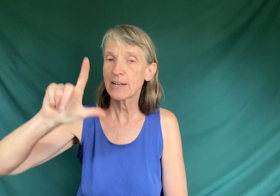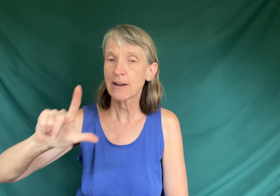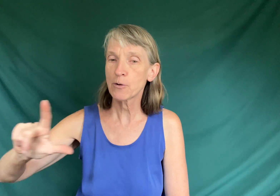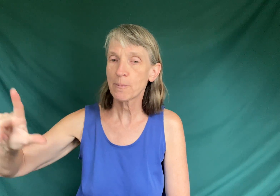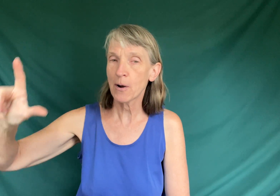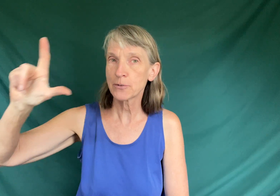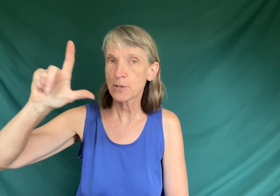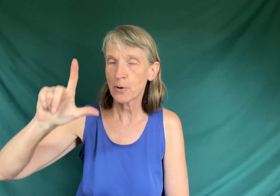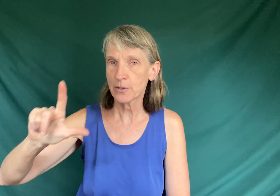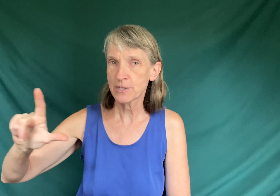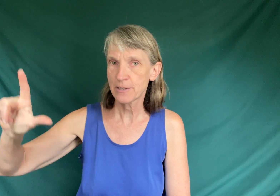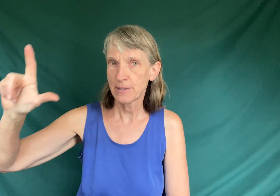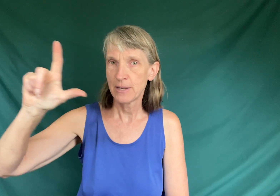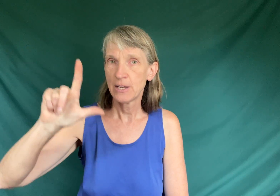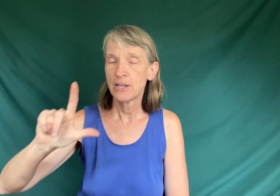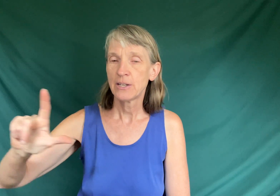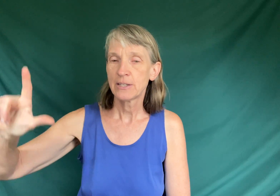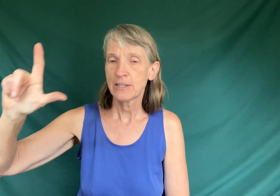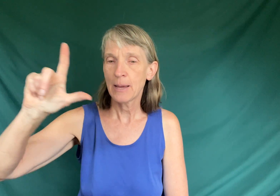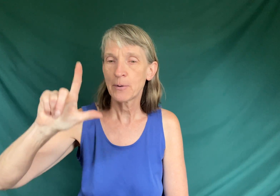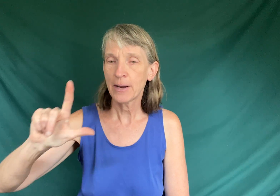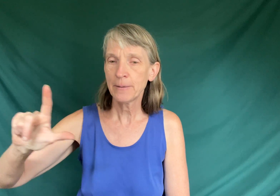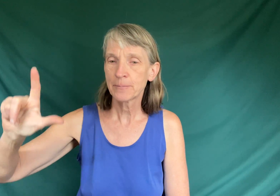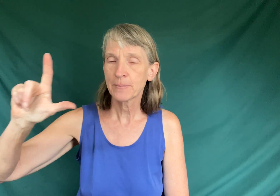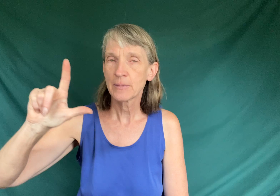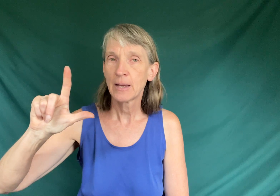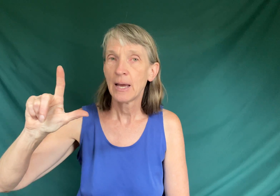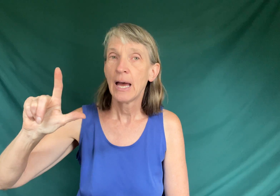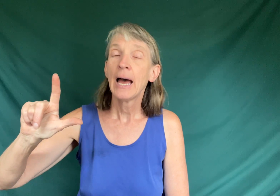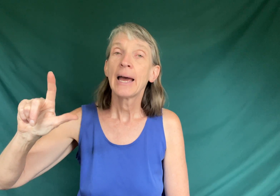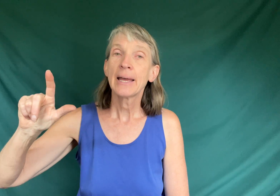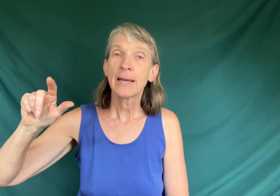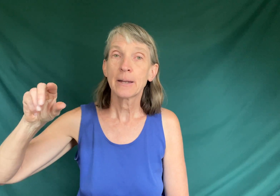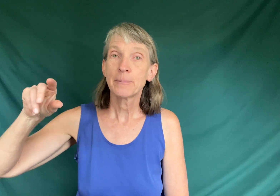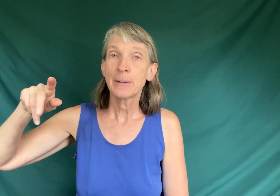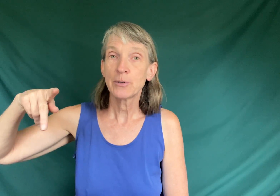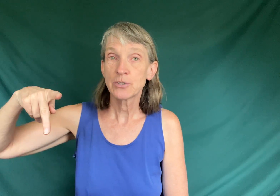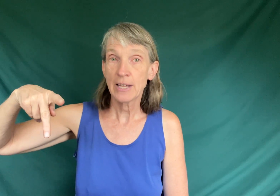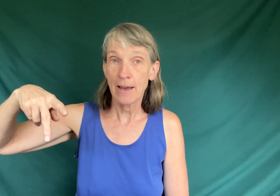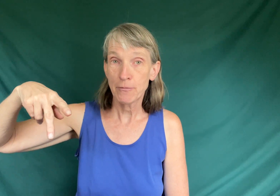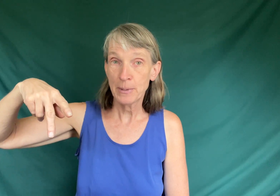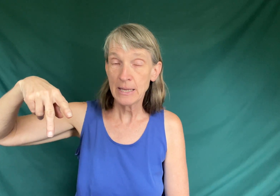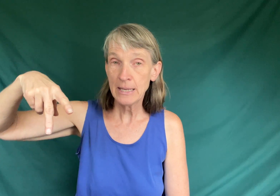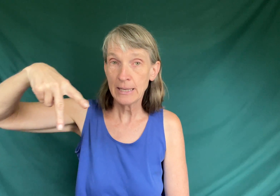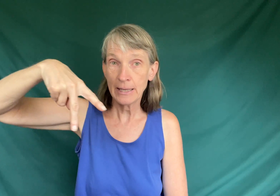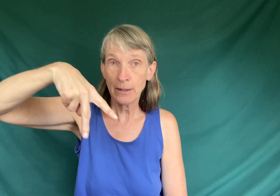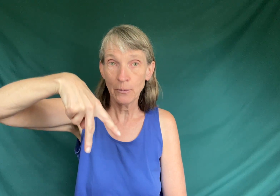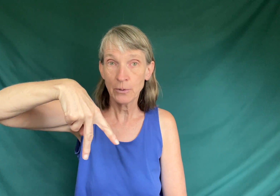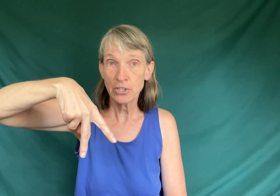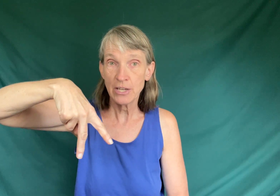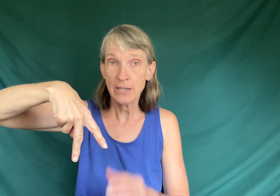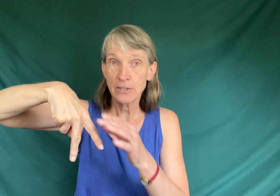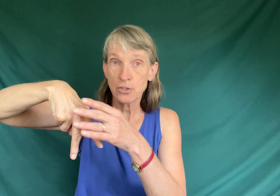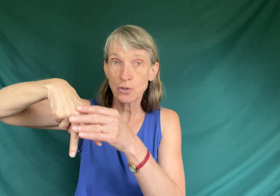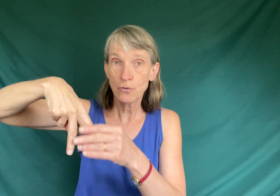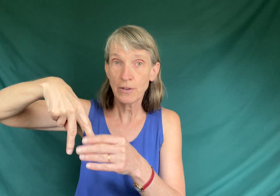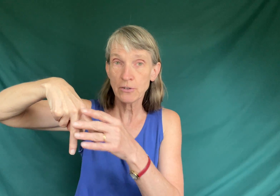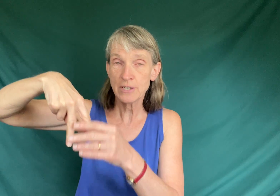and everyone borrows the books. Library. And people usually have PE, which is two fingers down